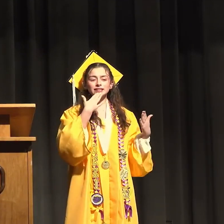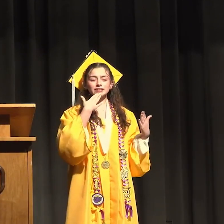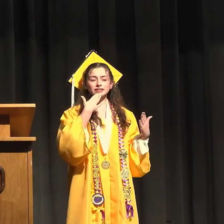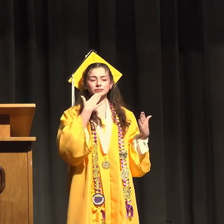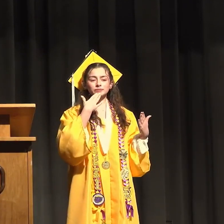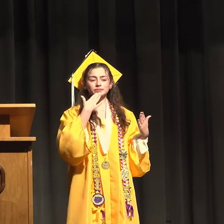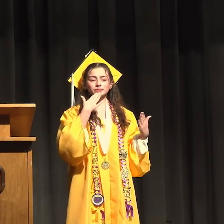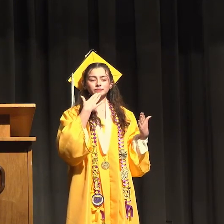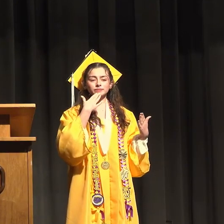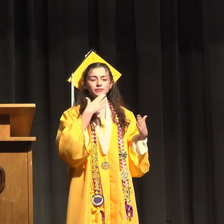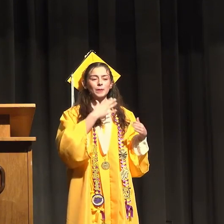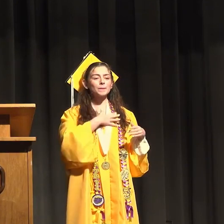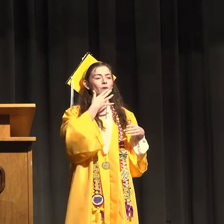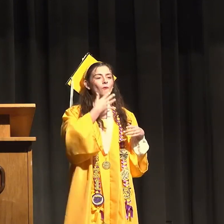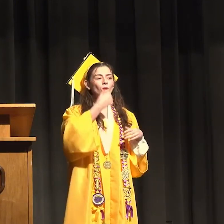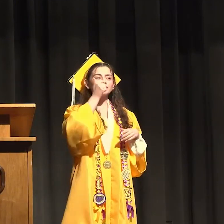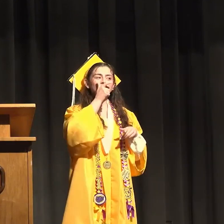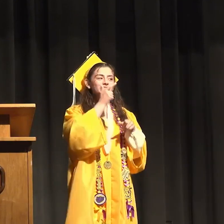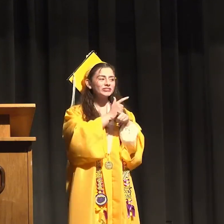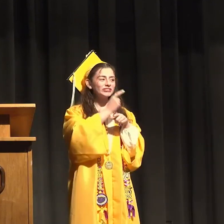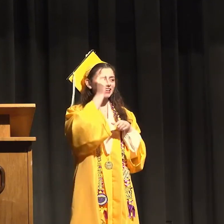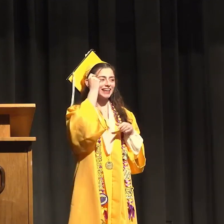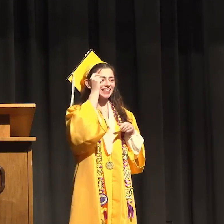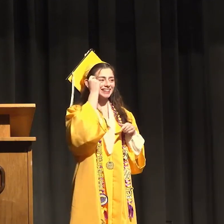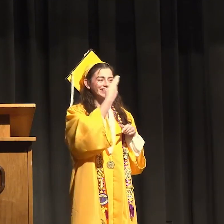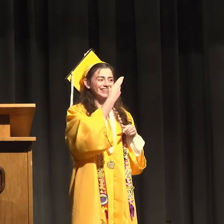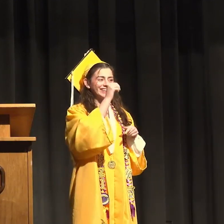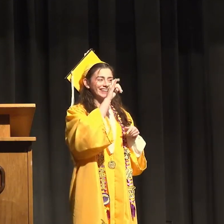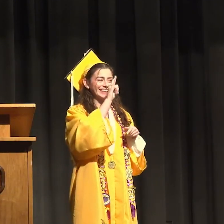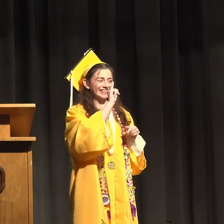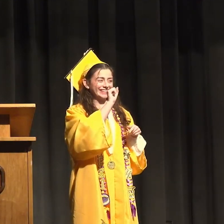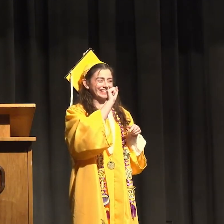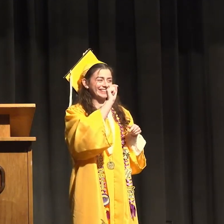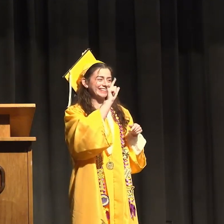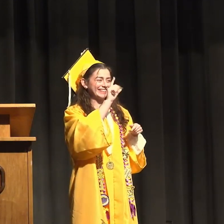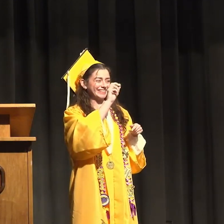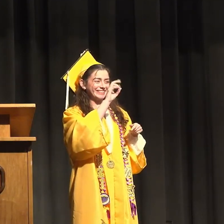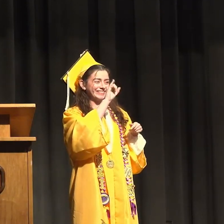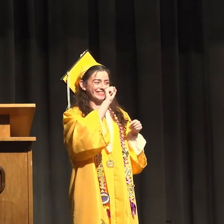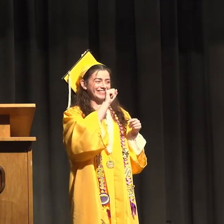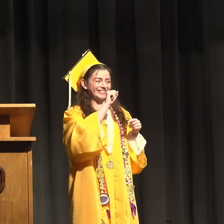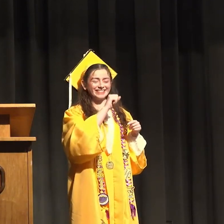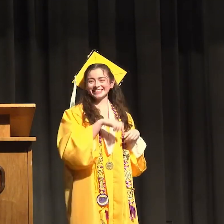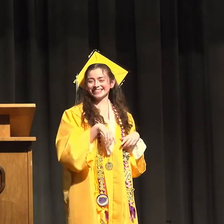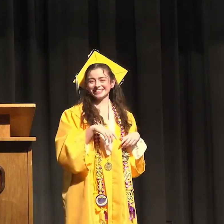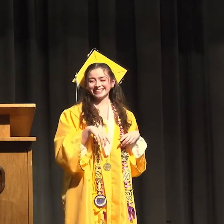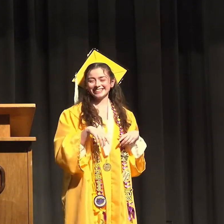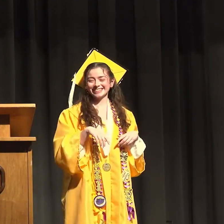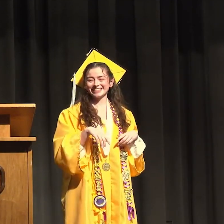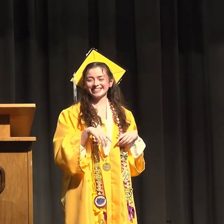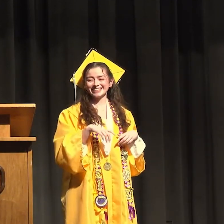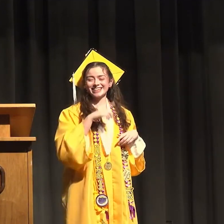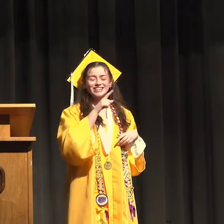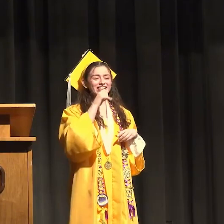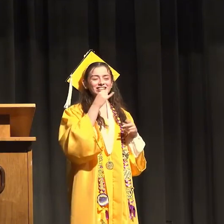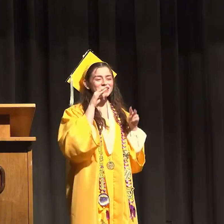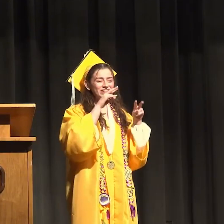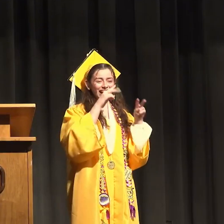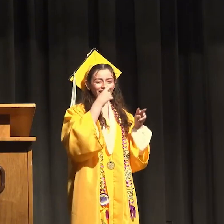First, I would like to thank my older sister, Haley, St. Louis. She didn't just